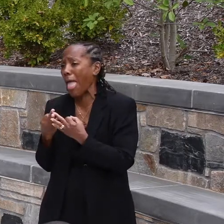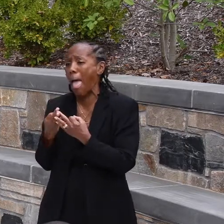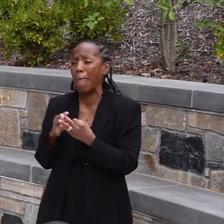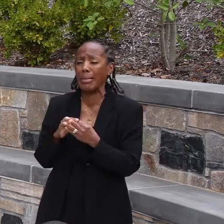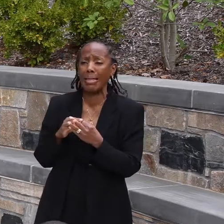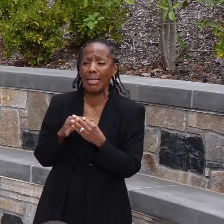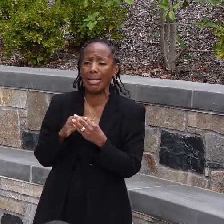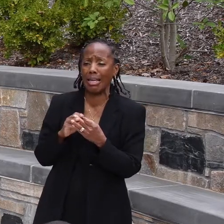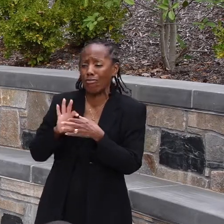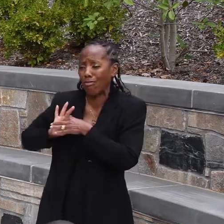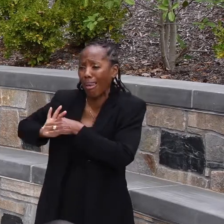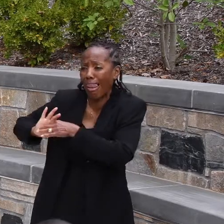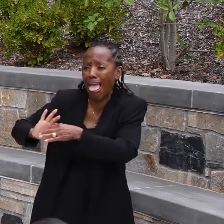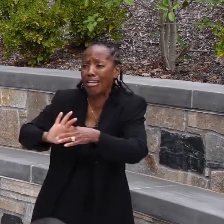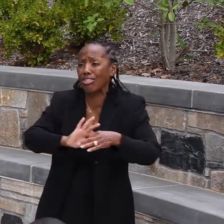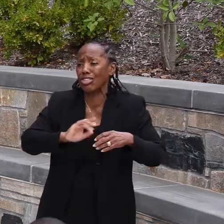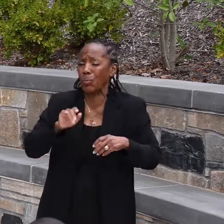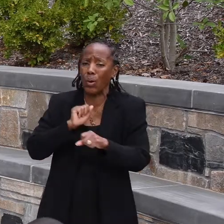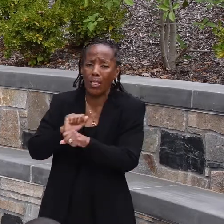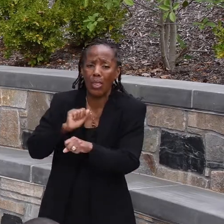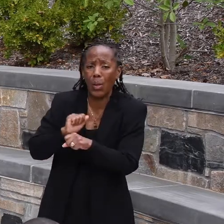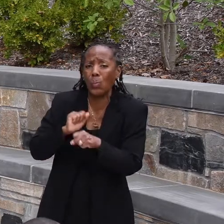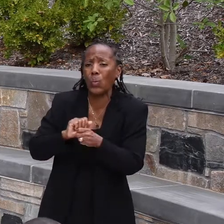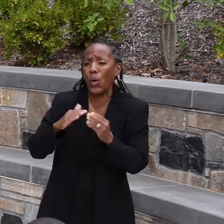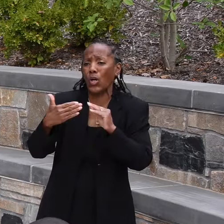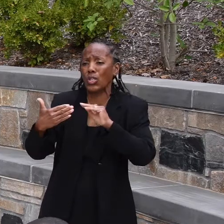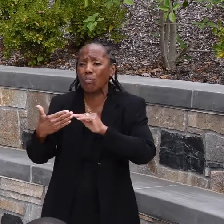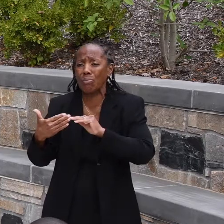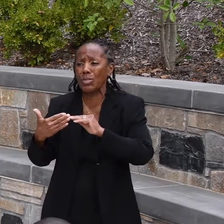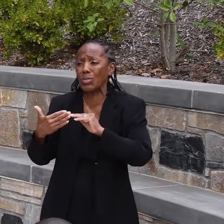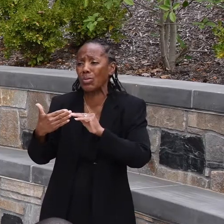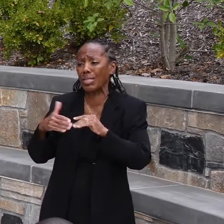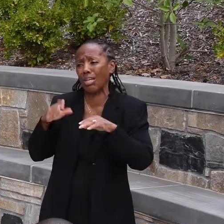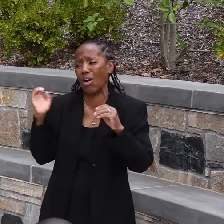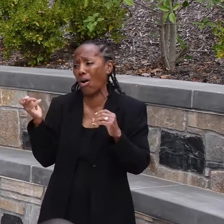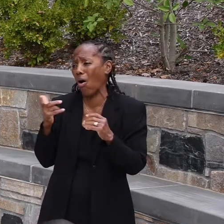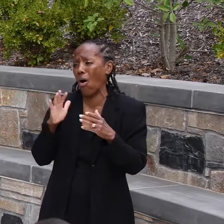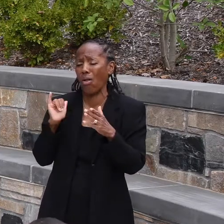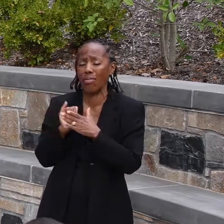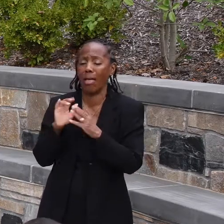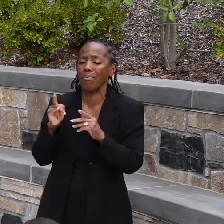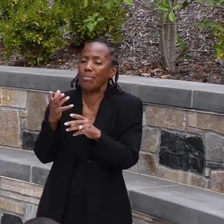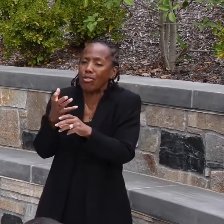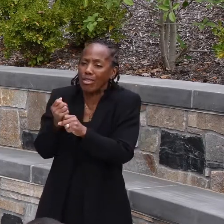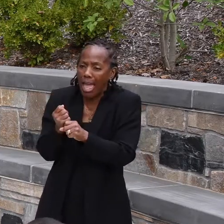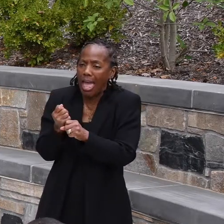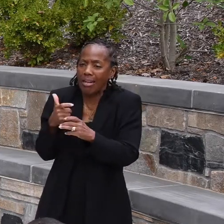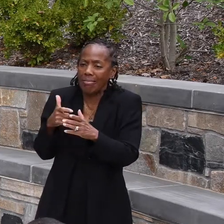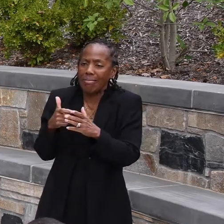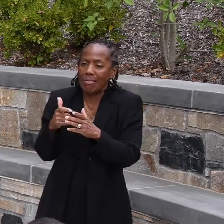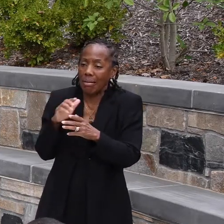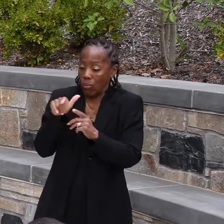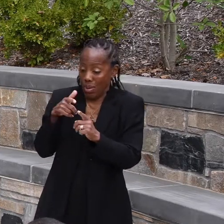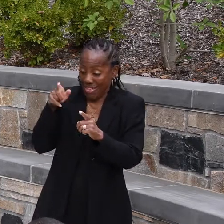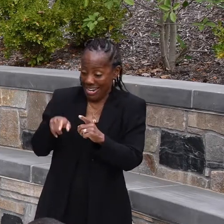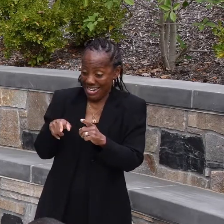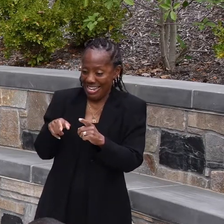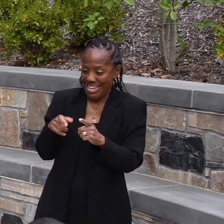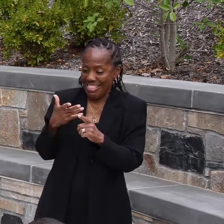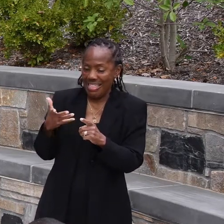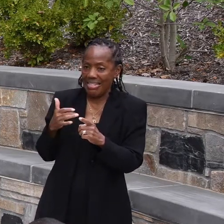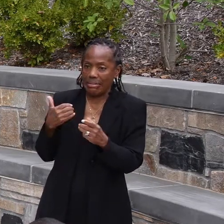ones, their place of employment, their community, and people getting what they need when they need it closest to